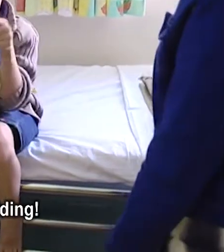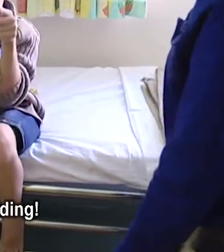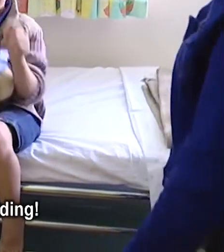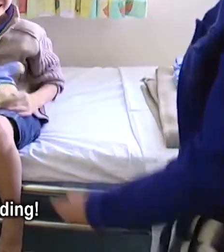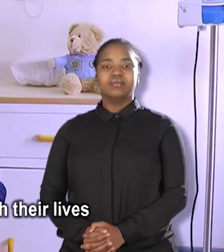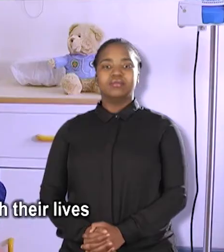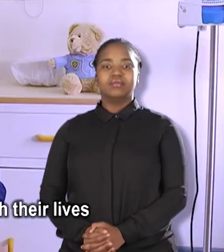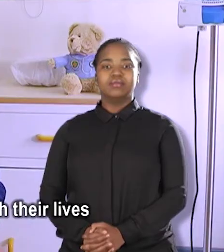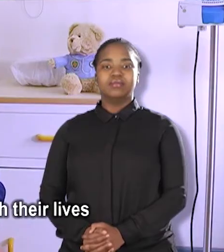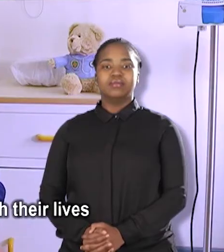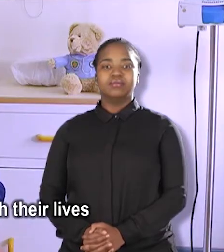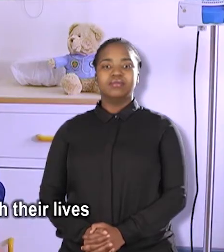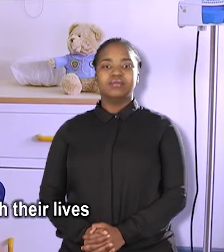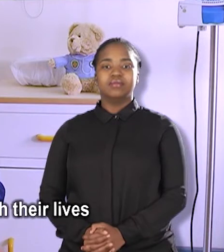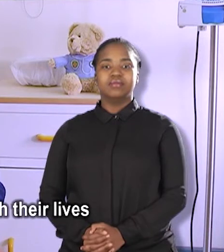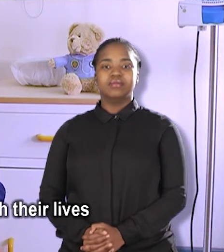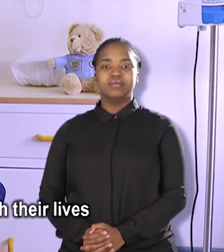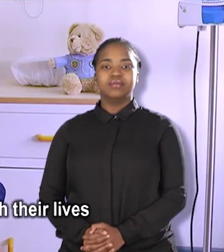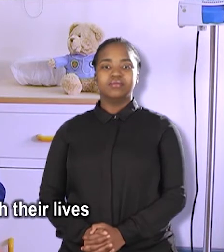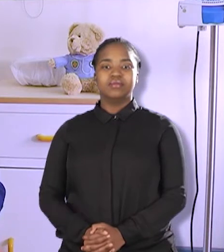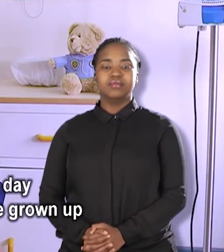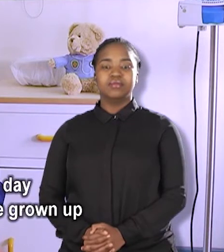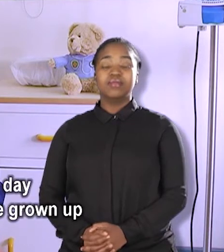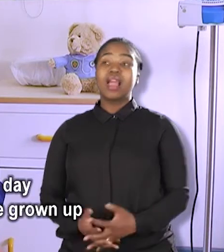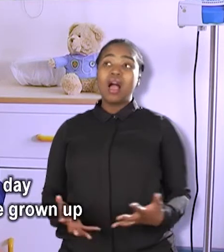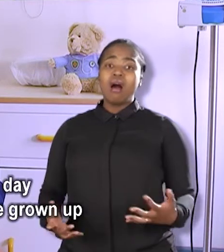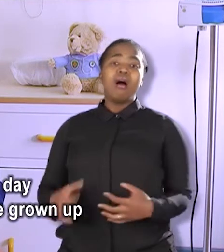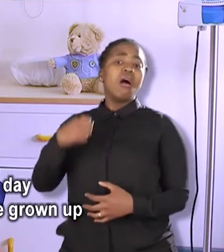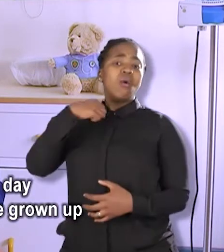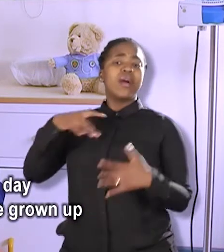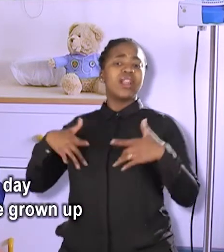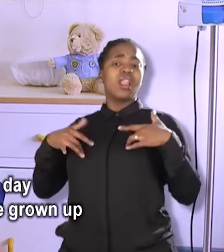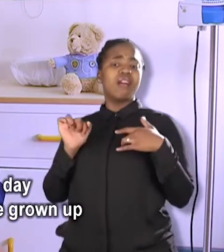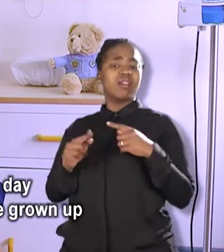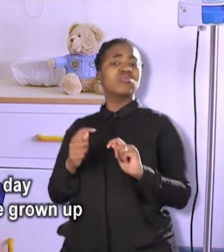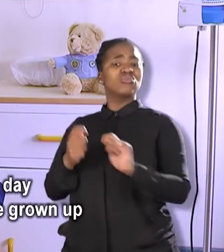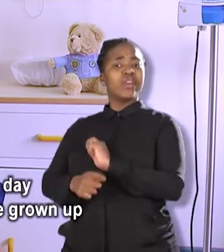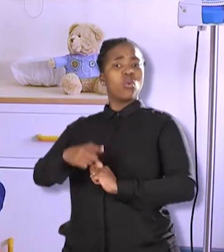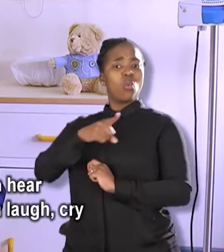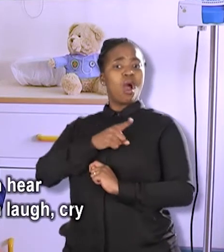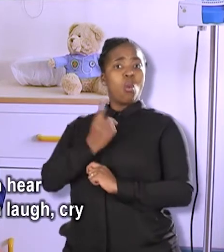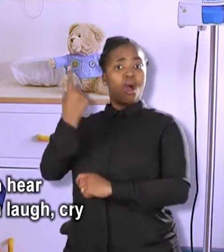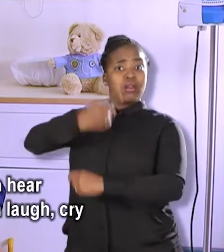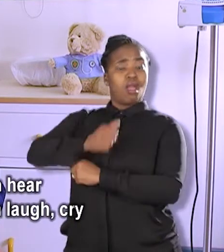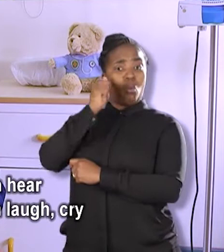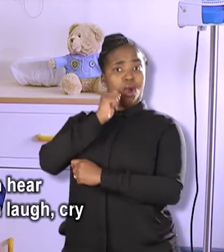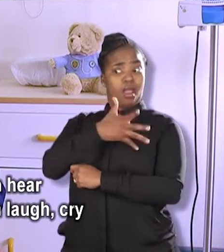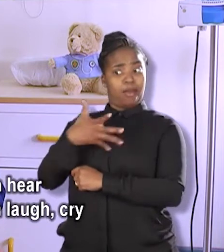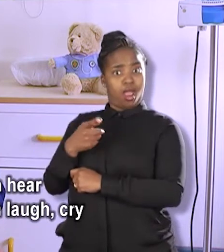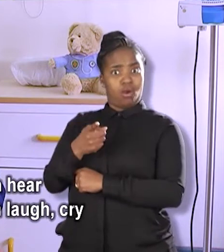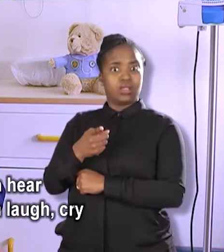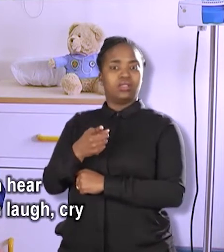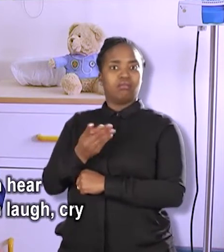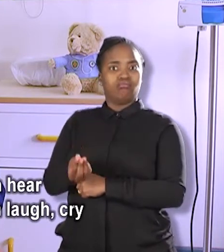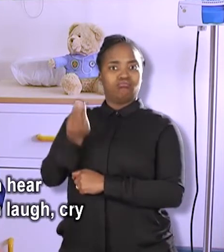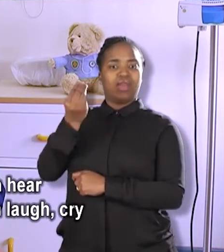Just kidding. I want to enrich their lives so they can, one day when they are grown up, so they can also hear